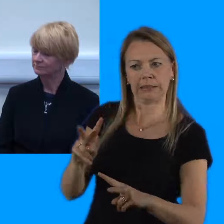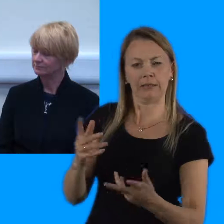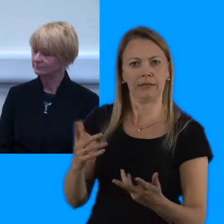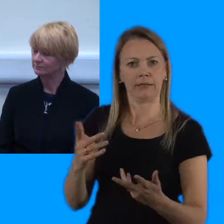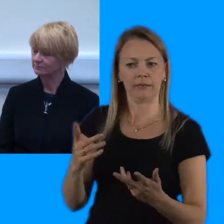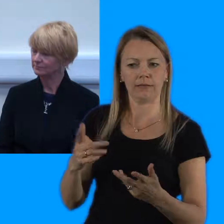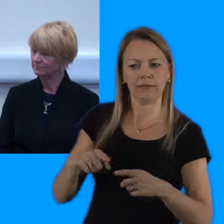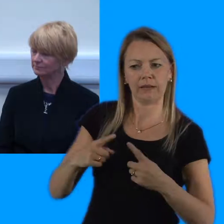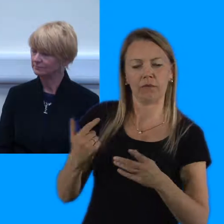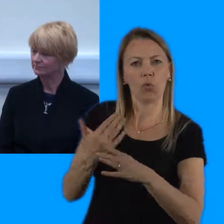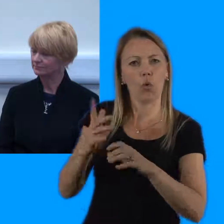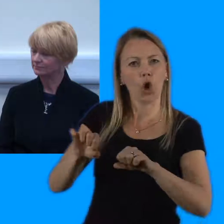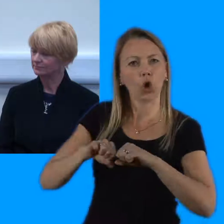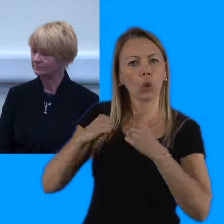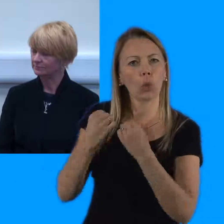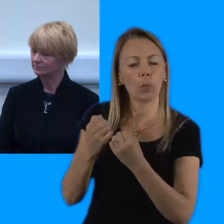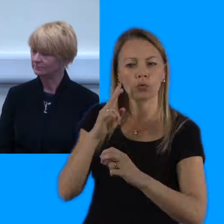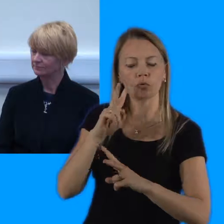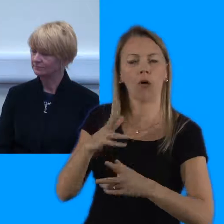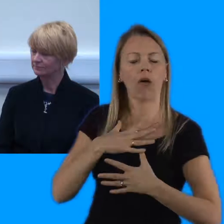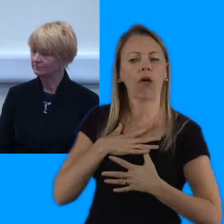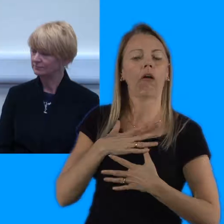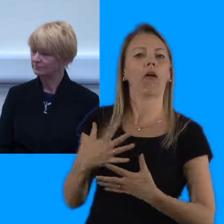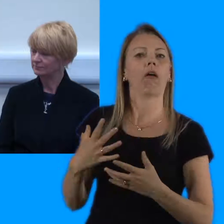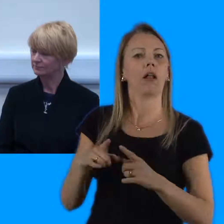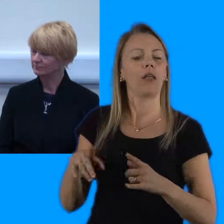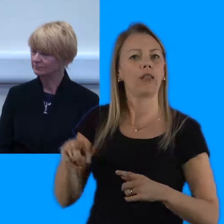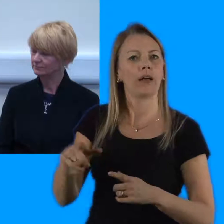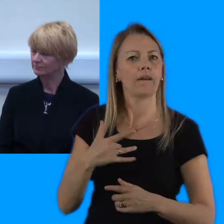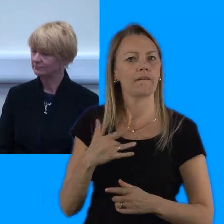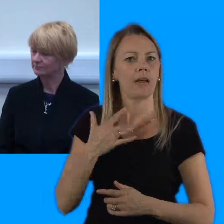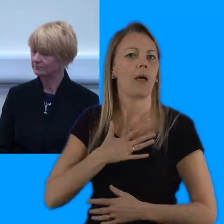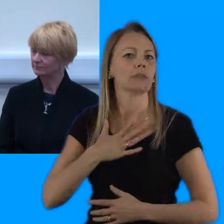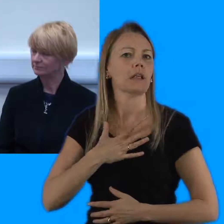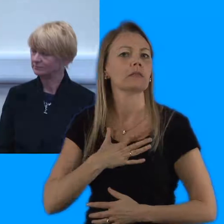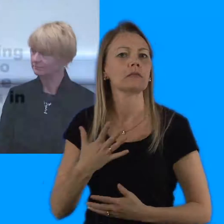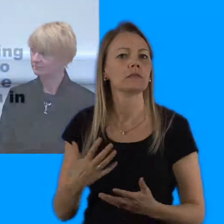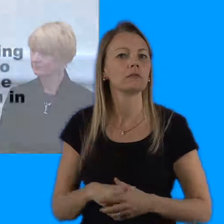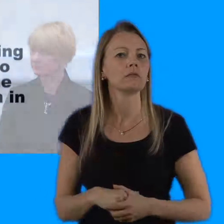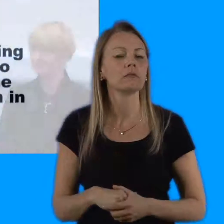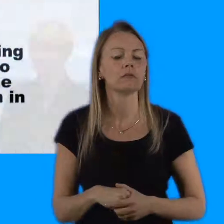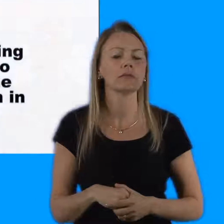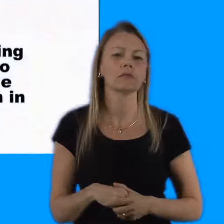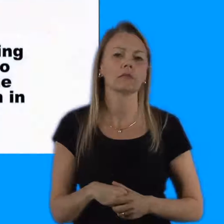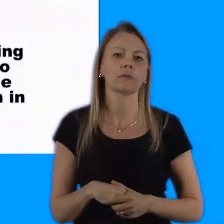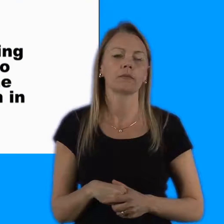seeing people acting this out in different work groups was quite surprising to me, and actually felt quite upset about it.